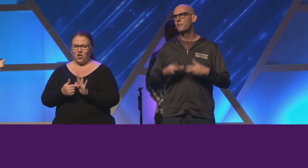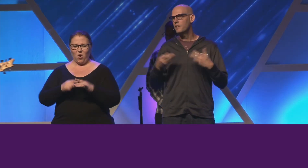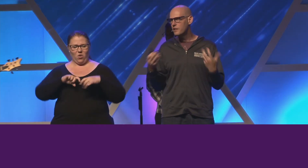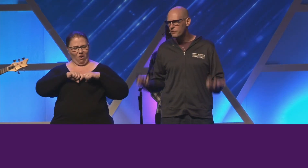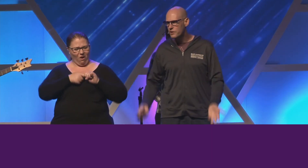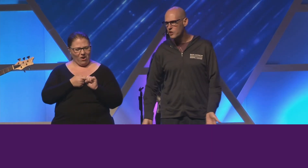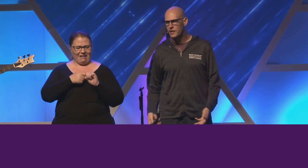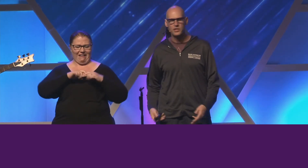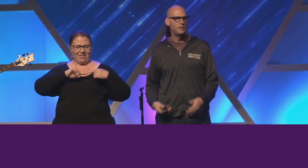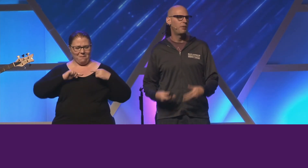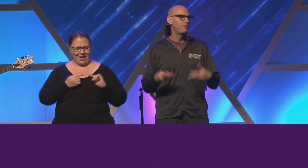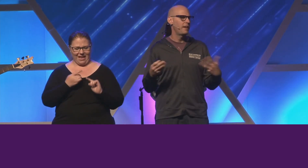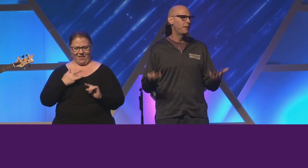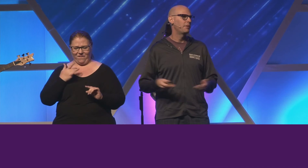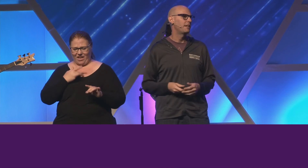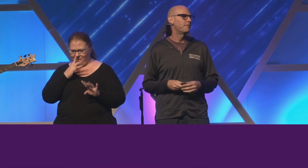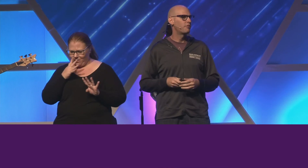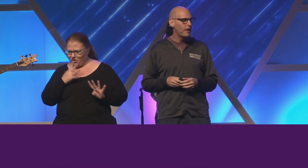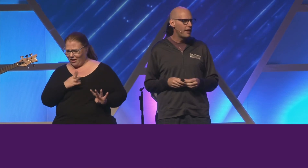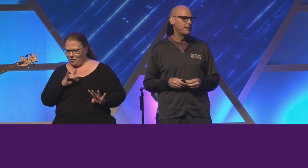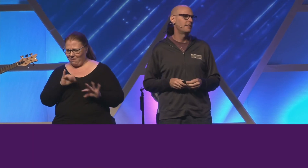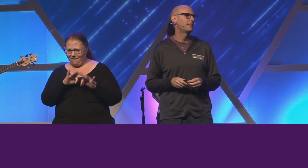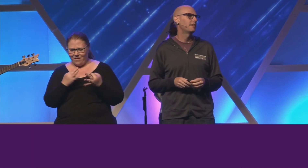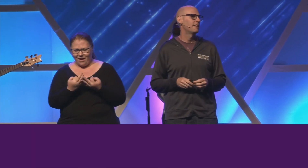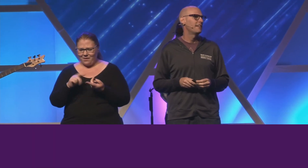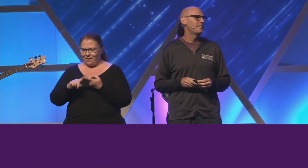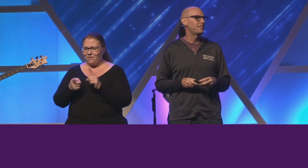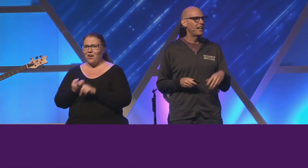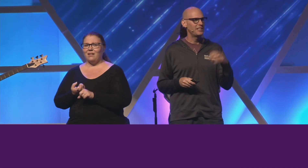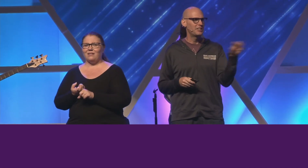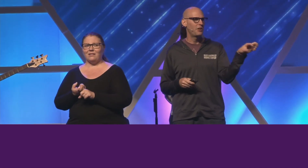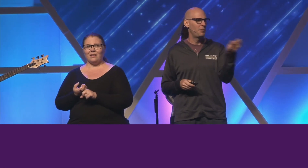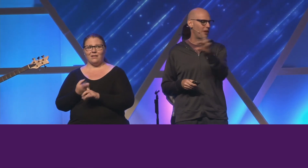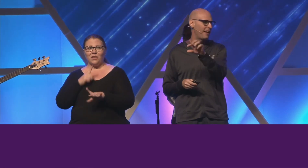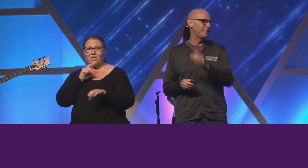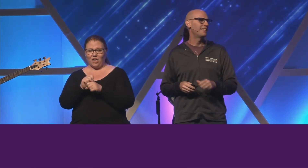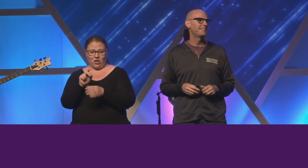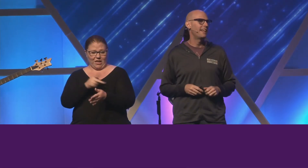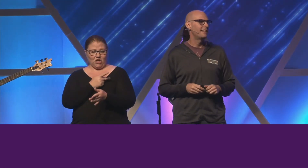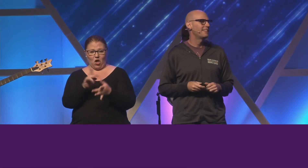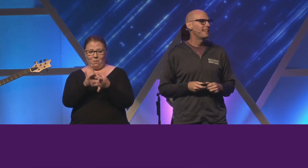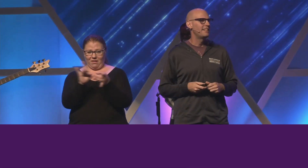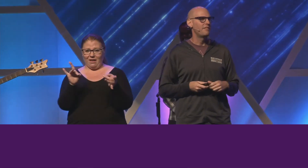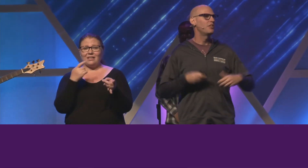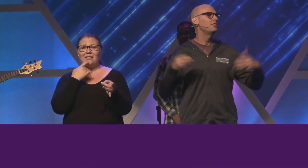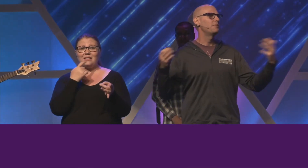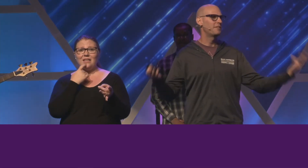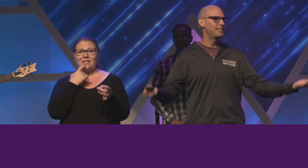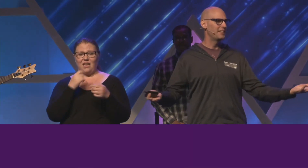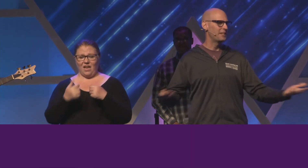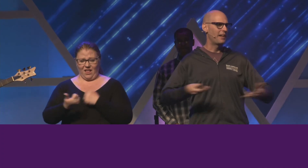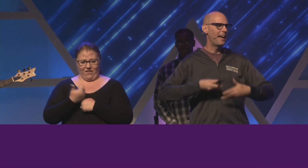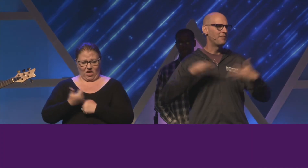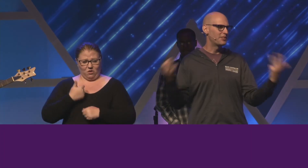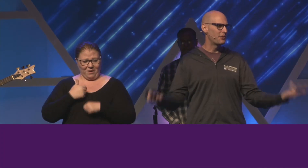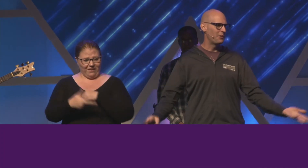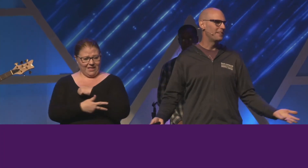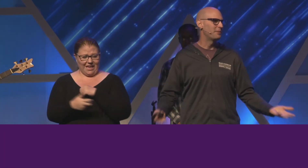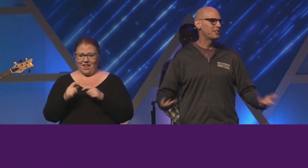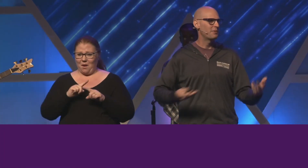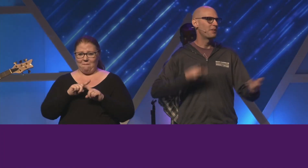and the feeling of rejection by family and friends. There's actually a psalm line that says, "They've accused me of stealing when I